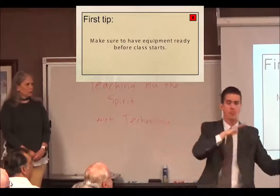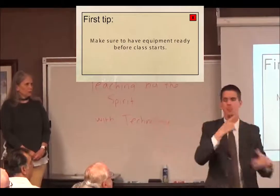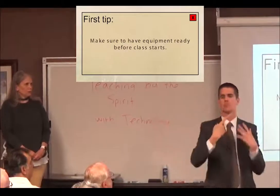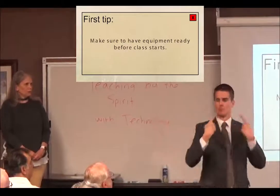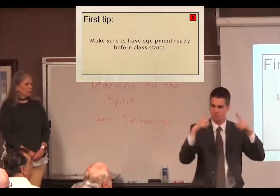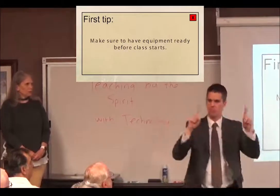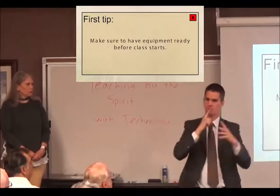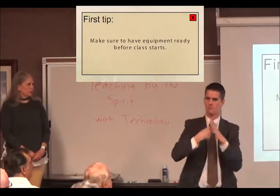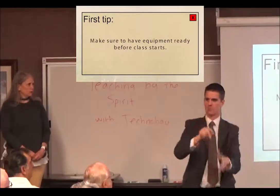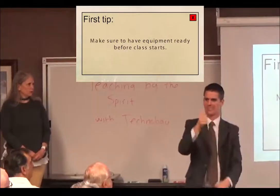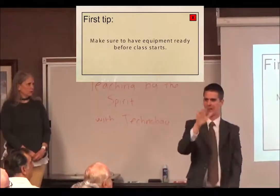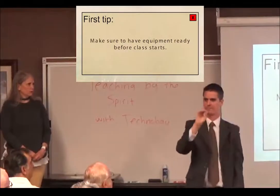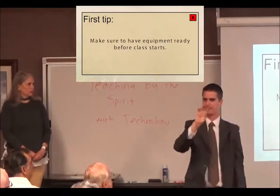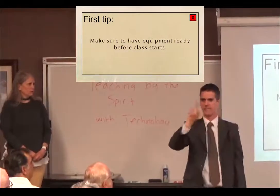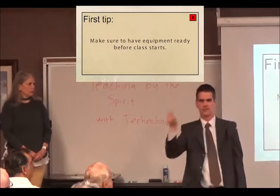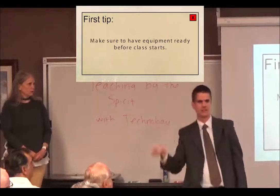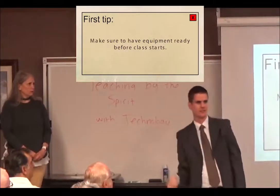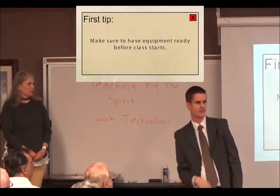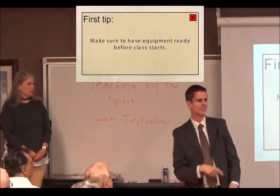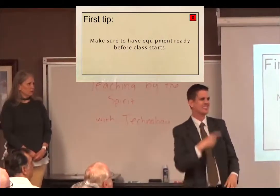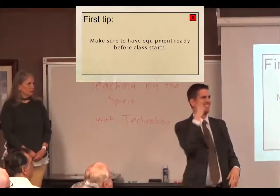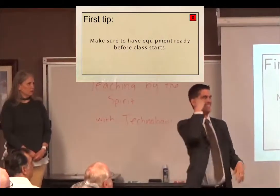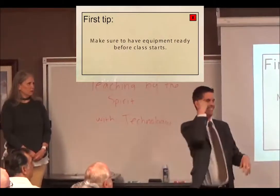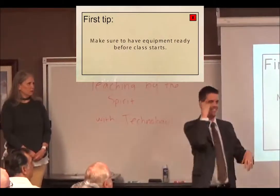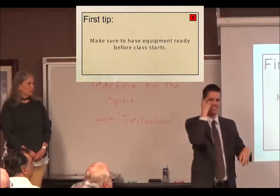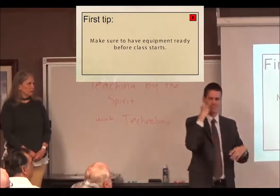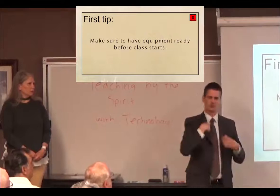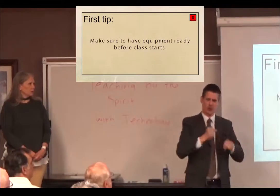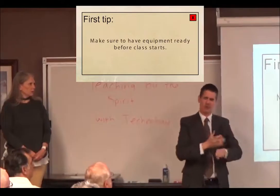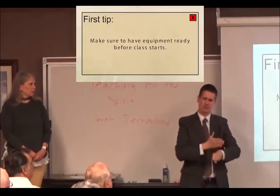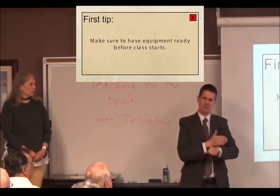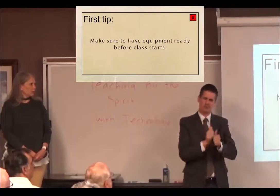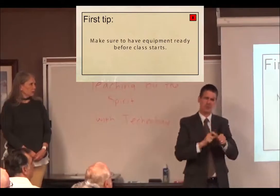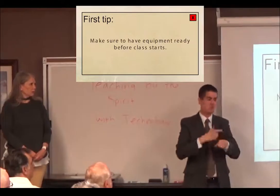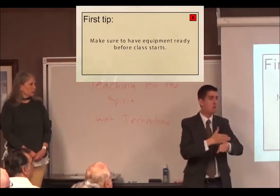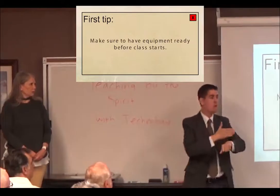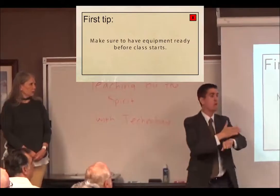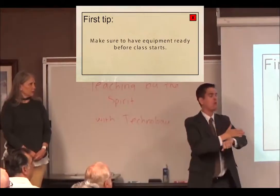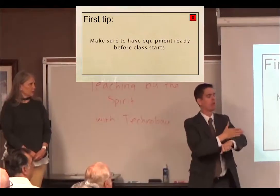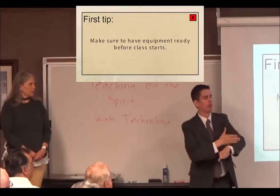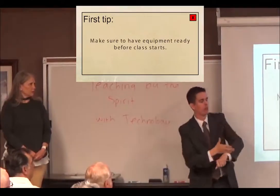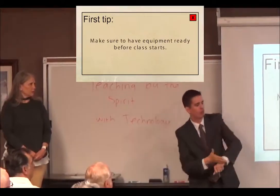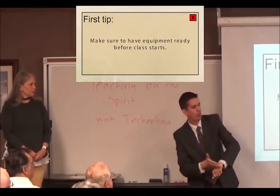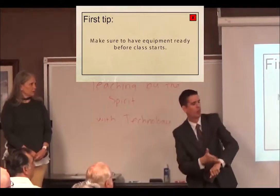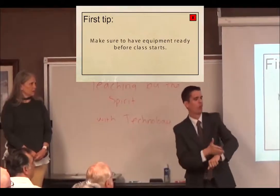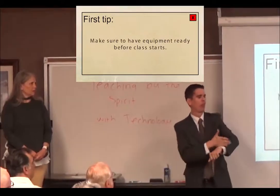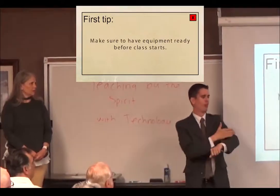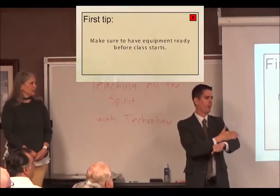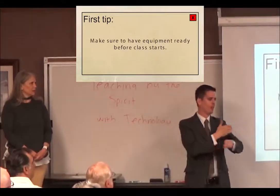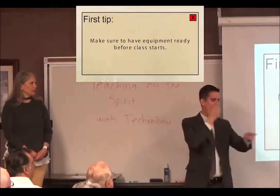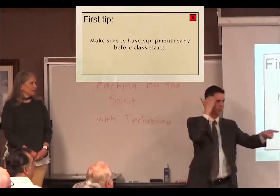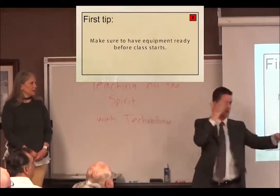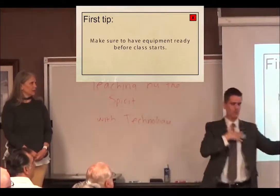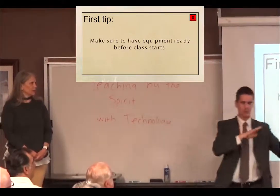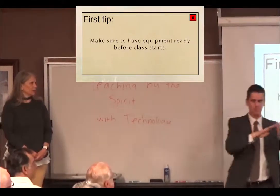many opportunities. You know, I don't have from 10:45 to 10:50 to set stuff up. You know, we